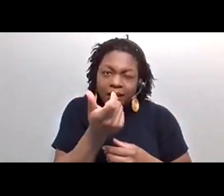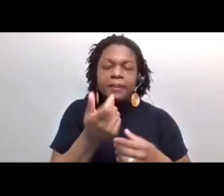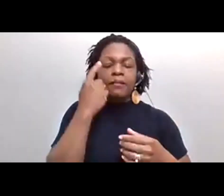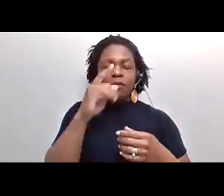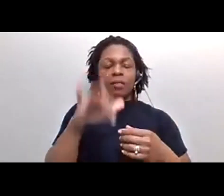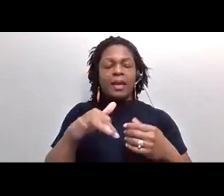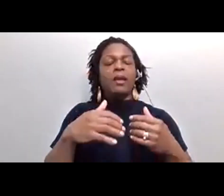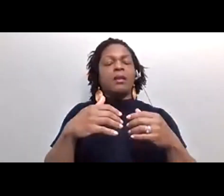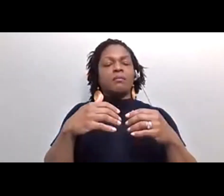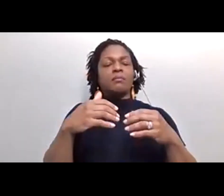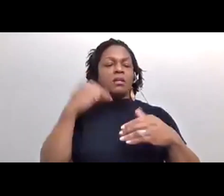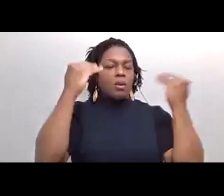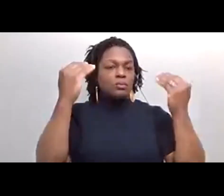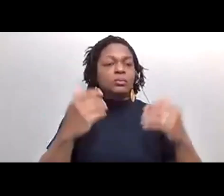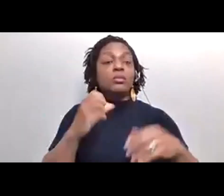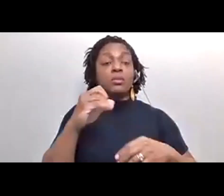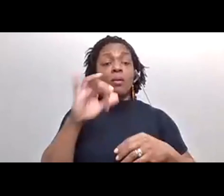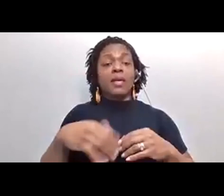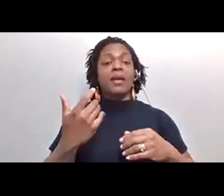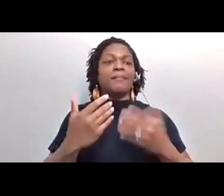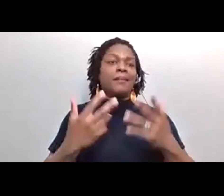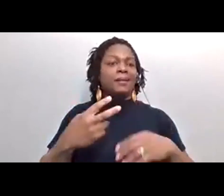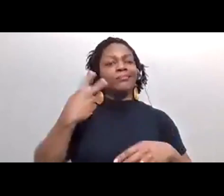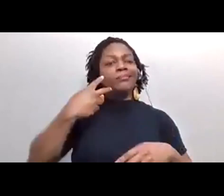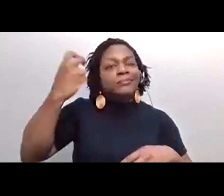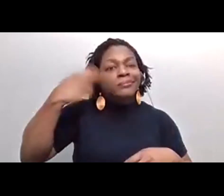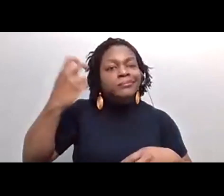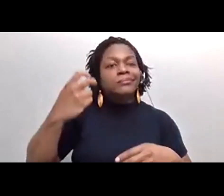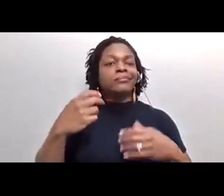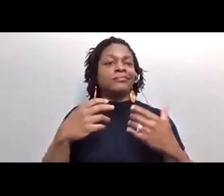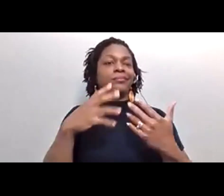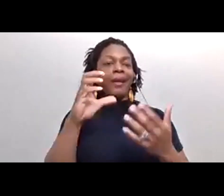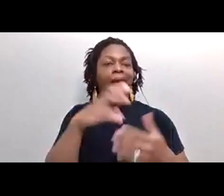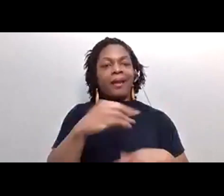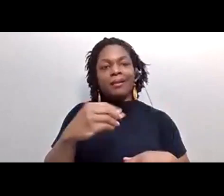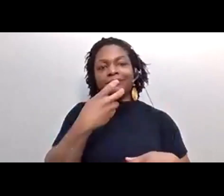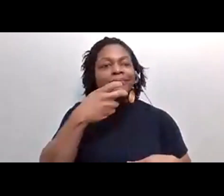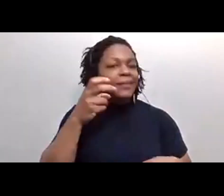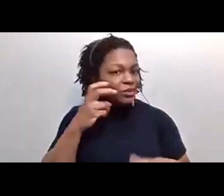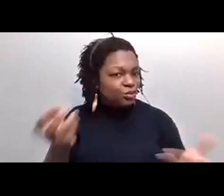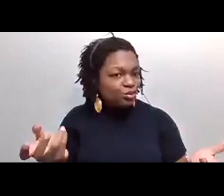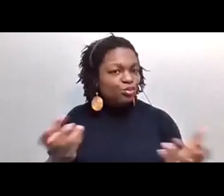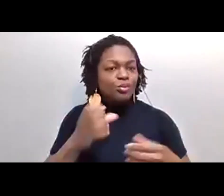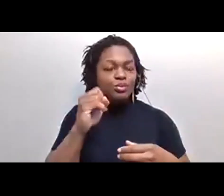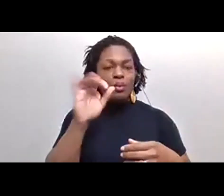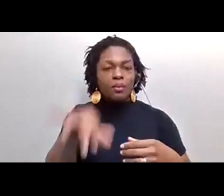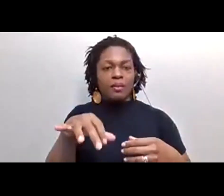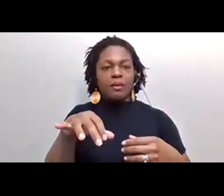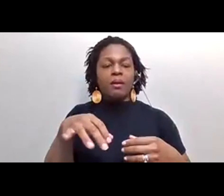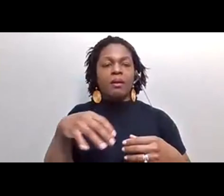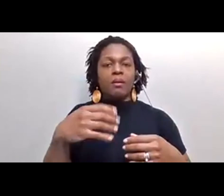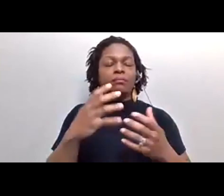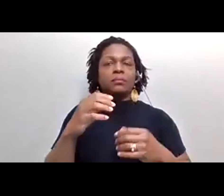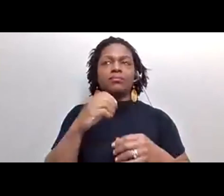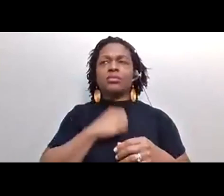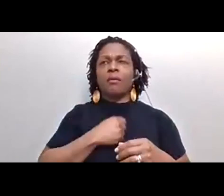Basically just a few extractions and dentures. So it was supposed to support both